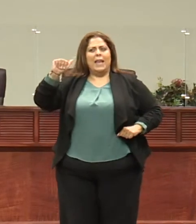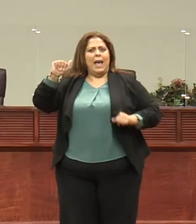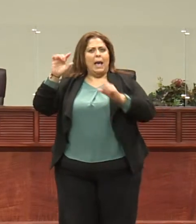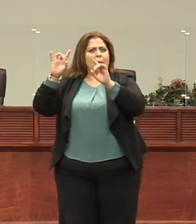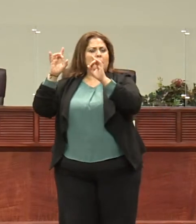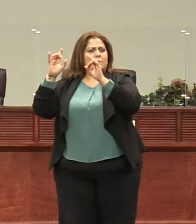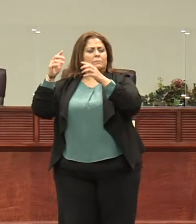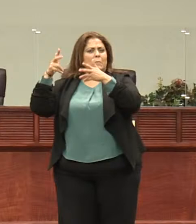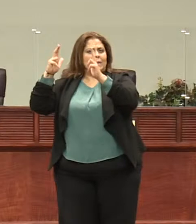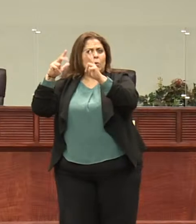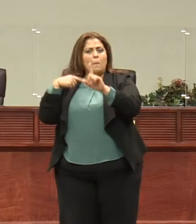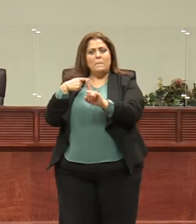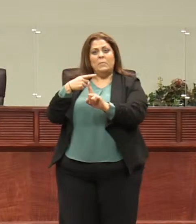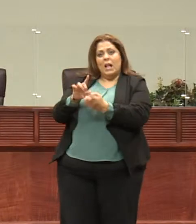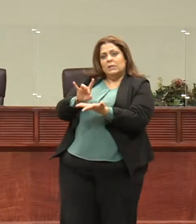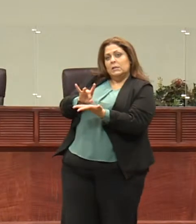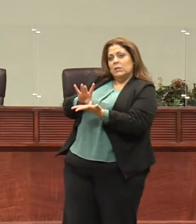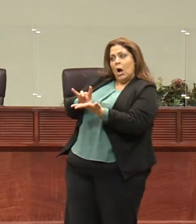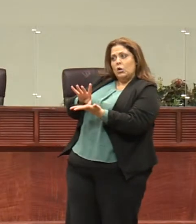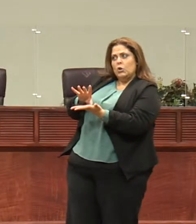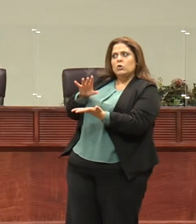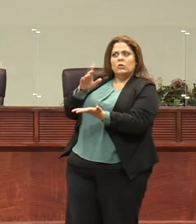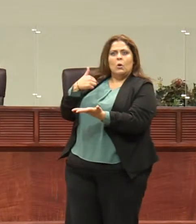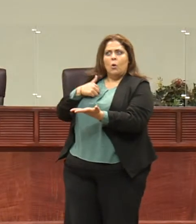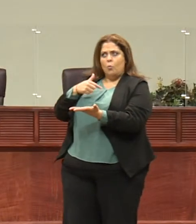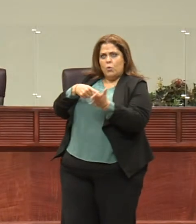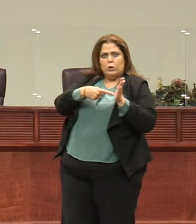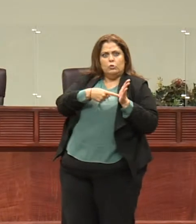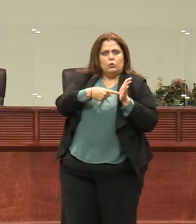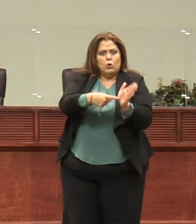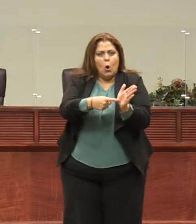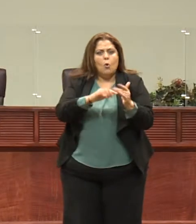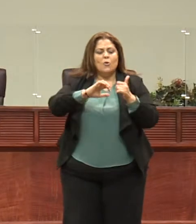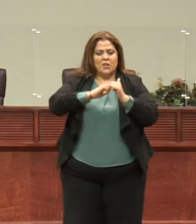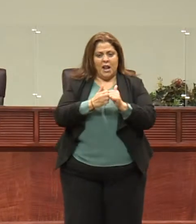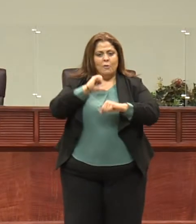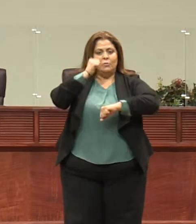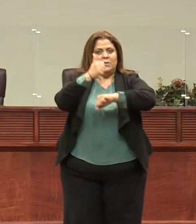for how athletes would engage all over the country.